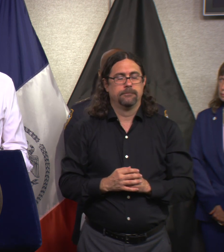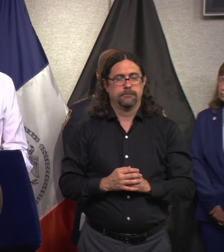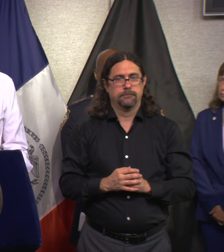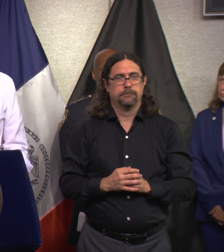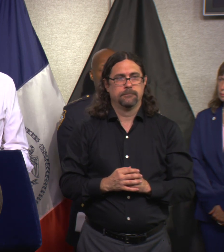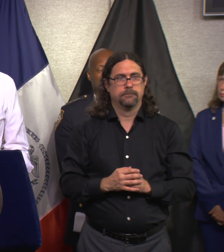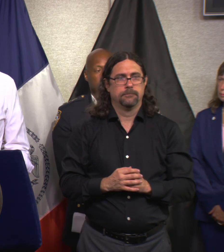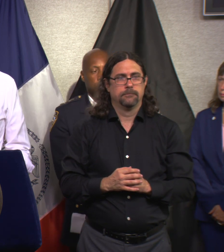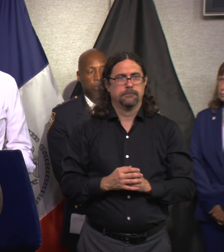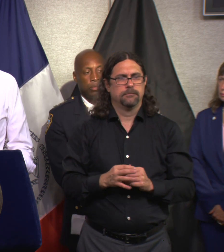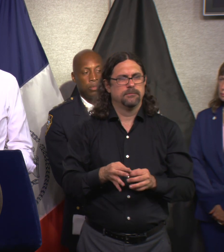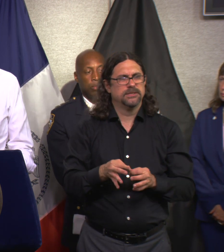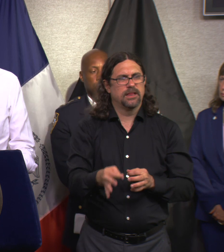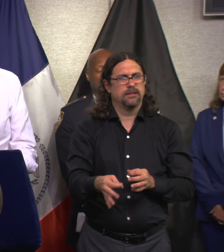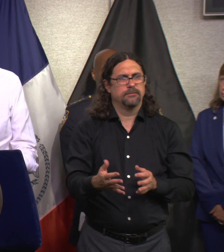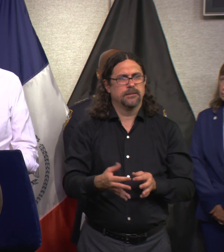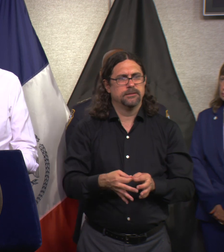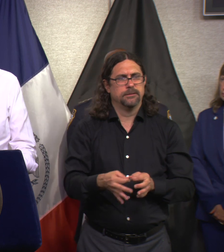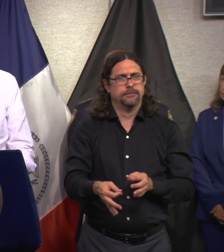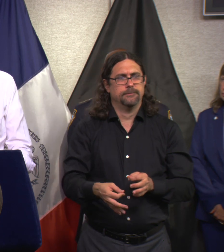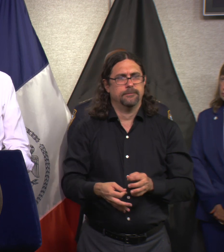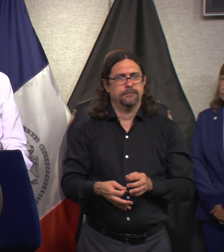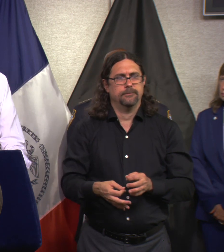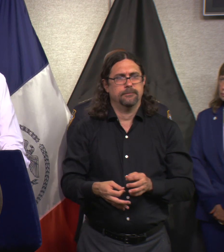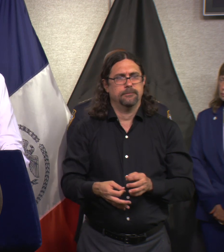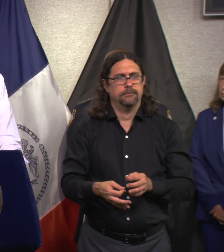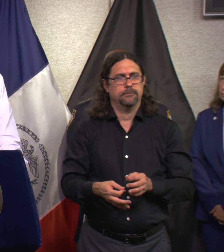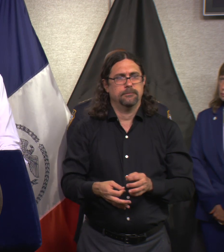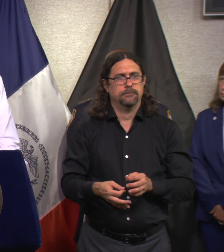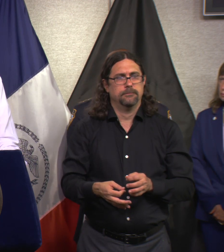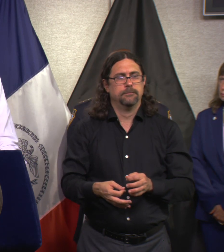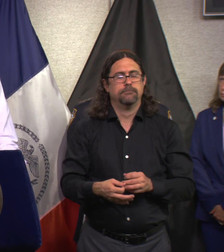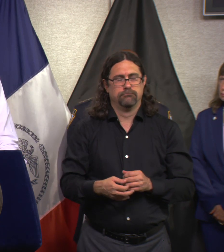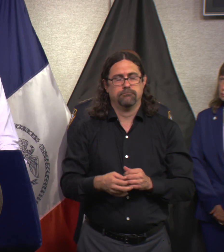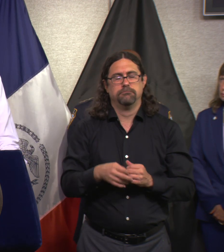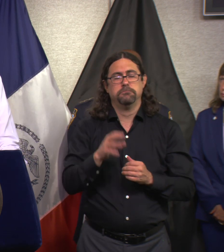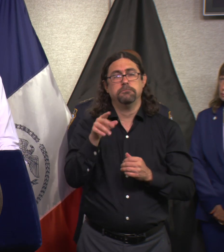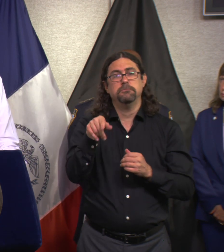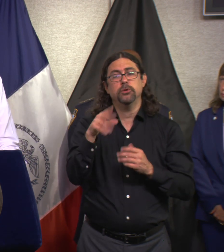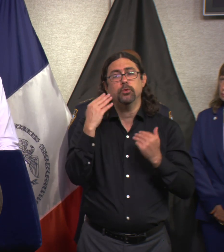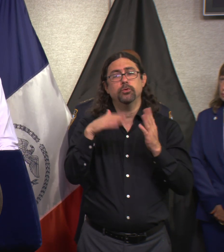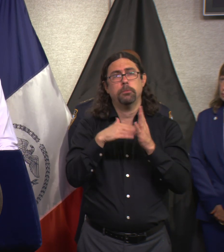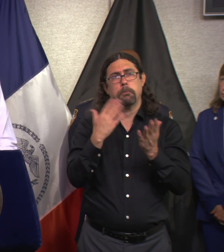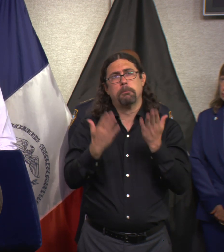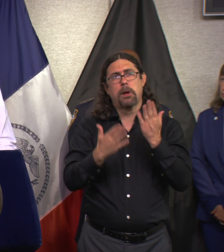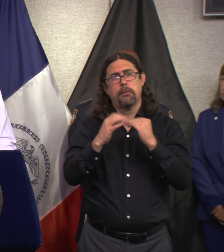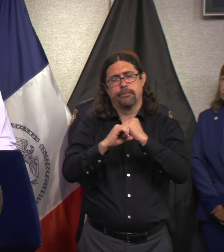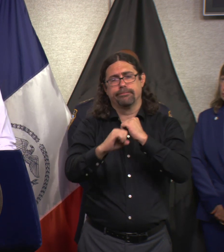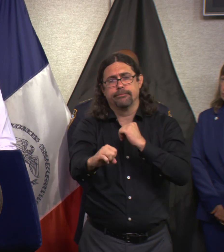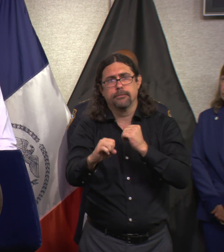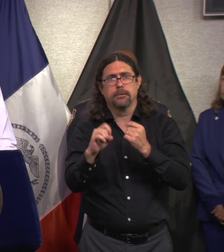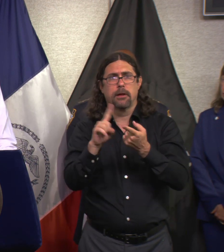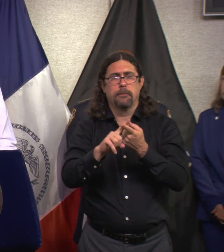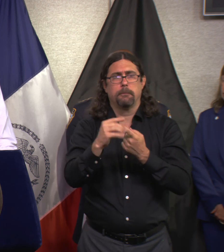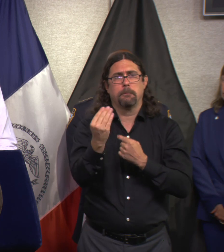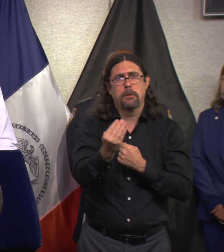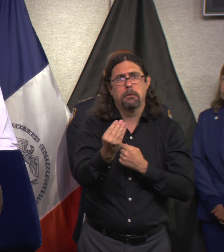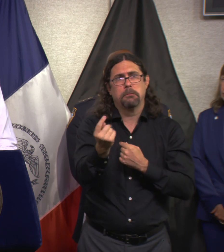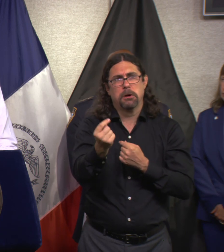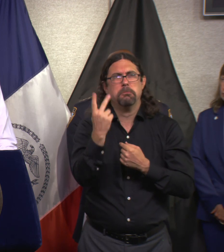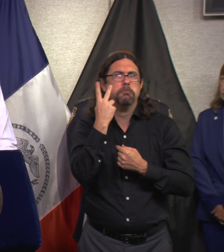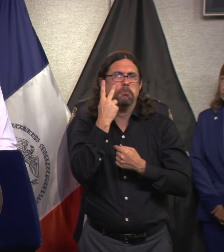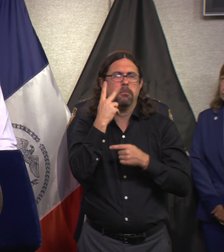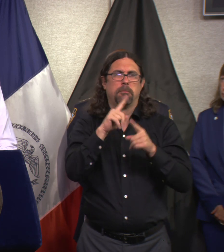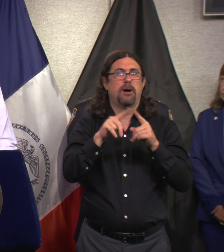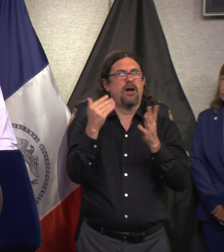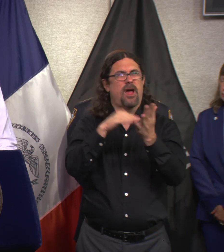details. Anyone who needs a cooling center, so if you don't have air conditioning available in your own home or with a